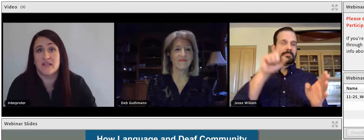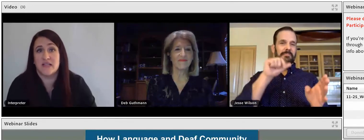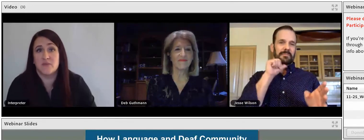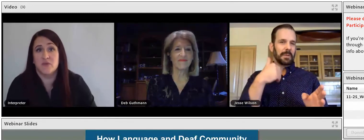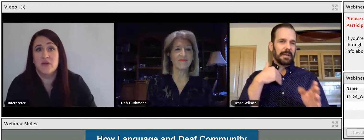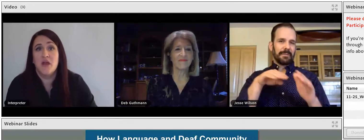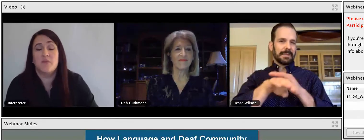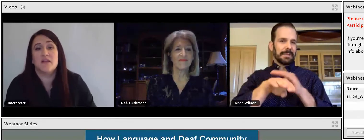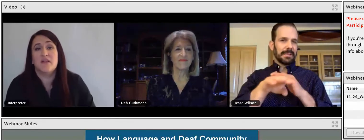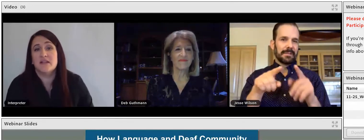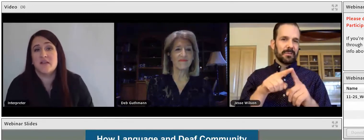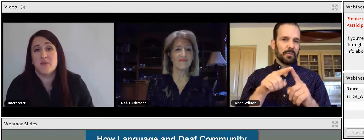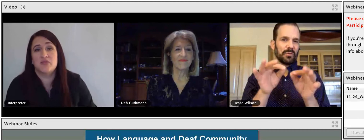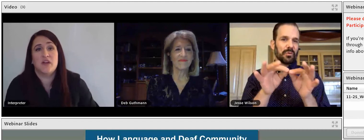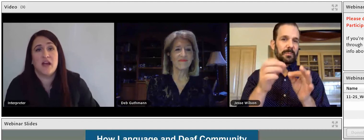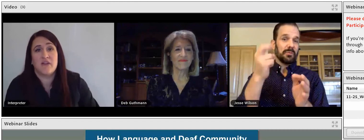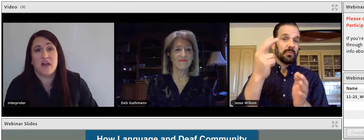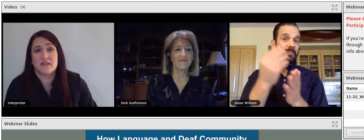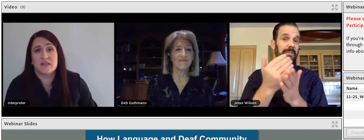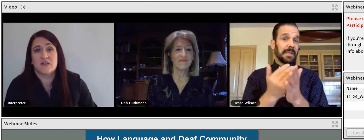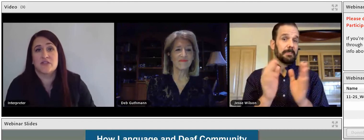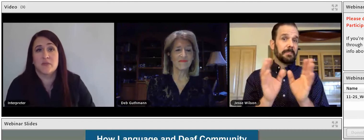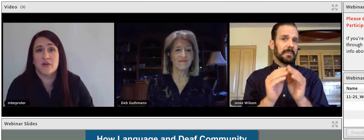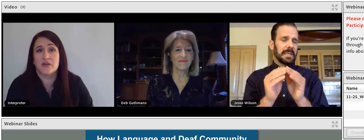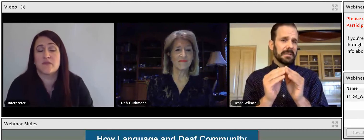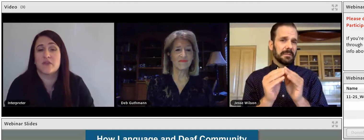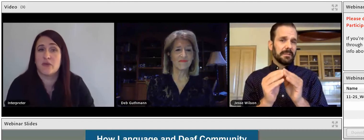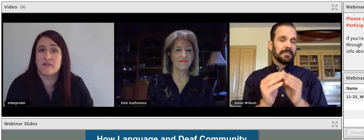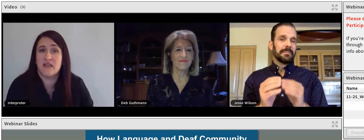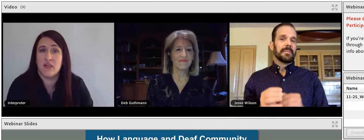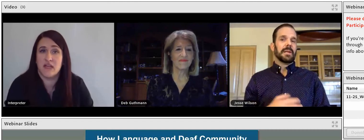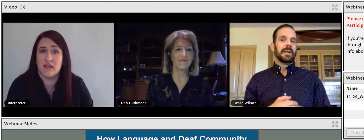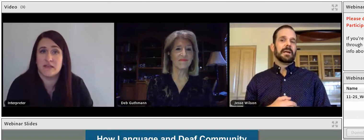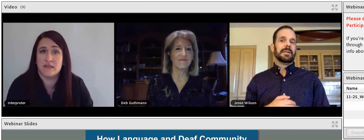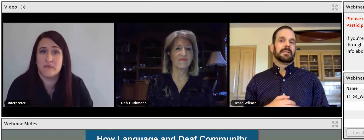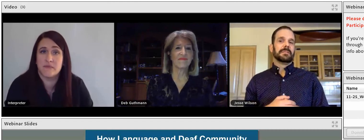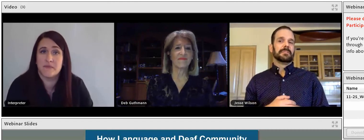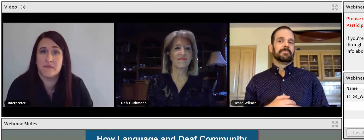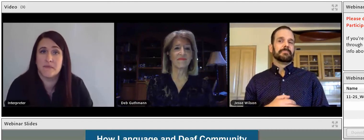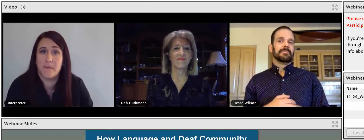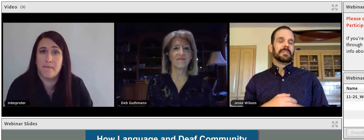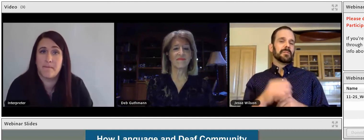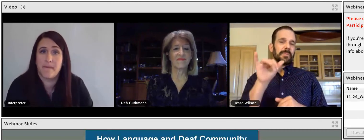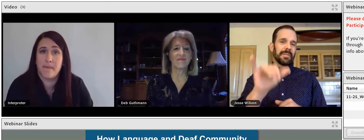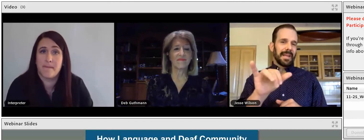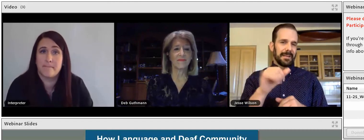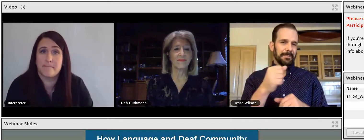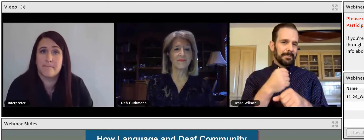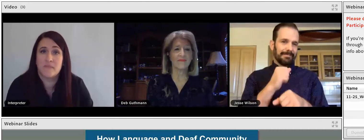are some that are accessible, but a lot of deaf people do not have access to interpreters for 12-step meetings.